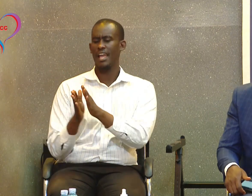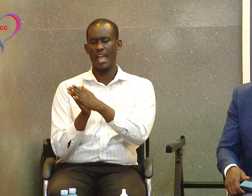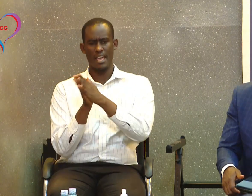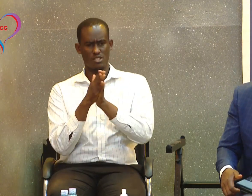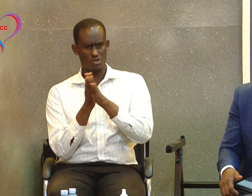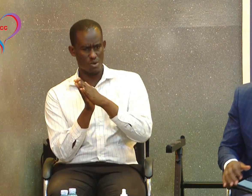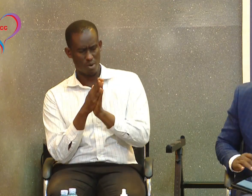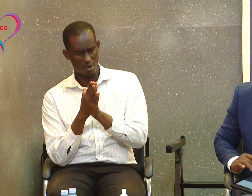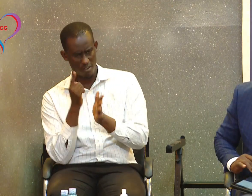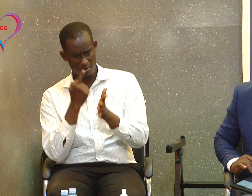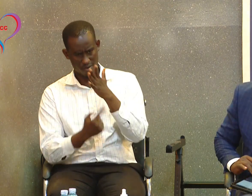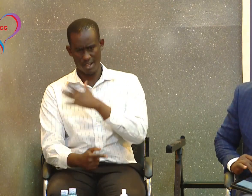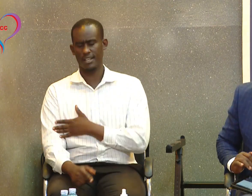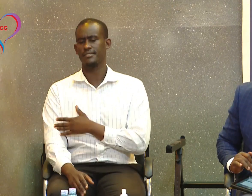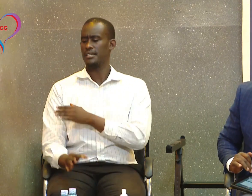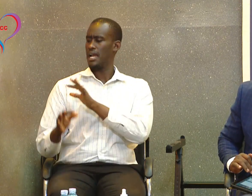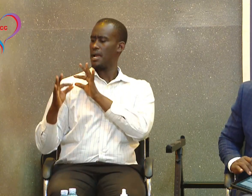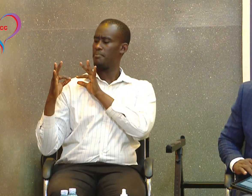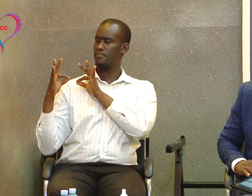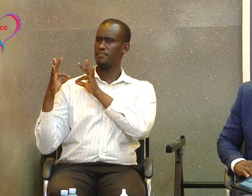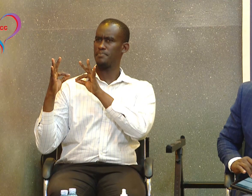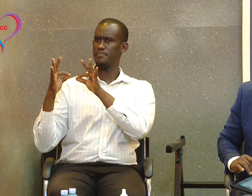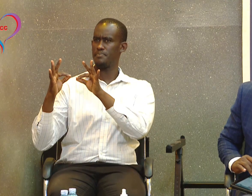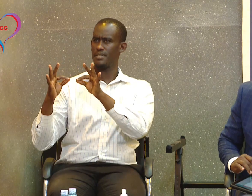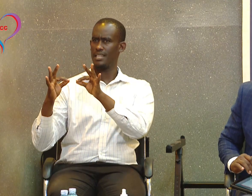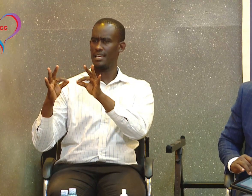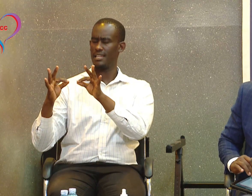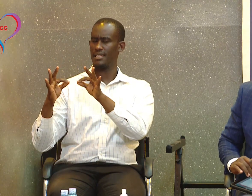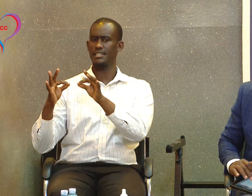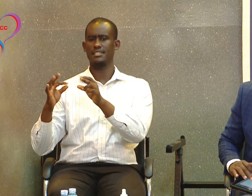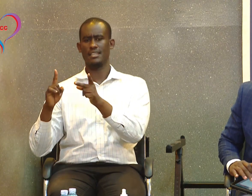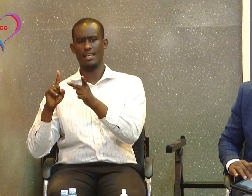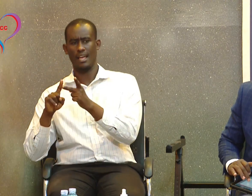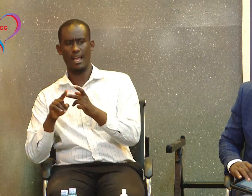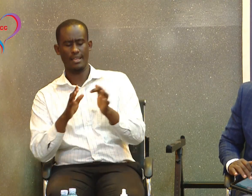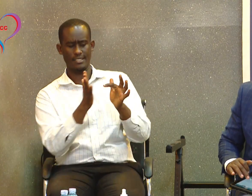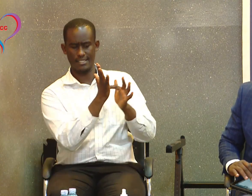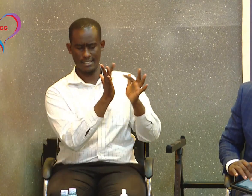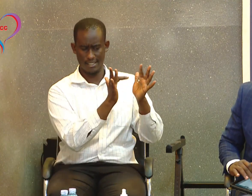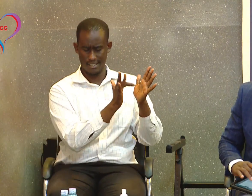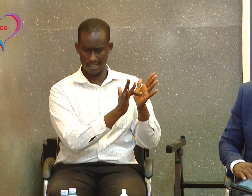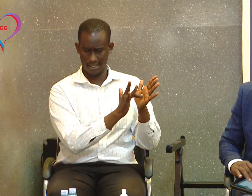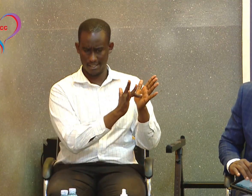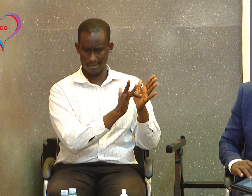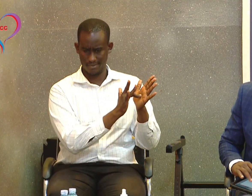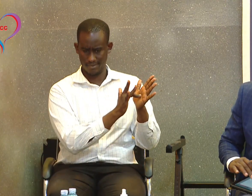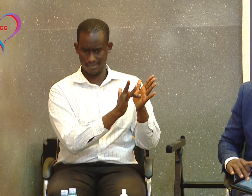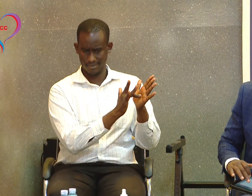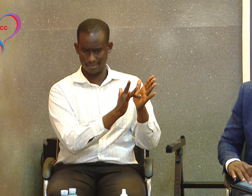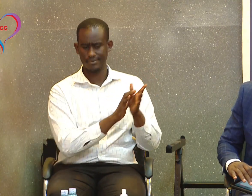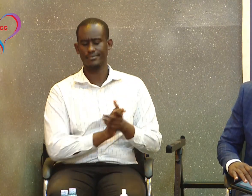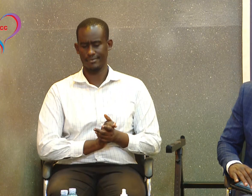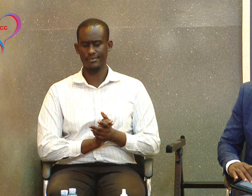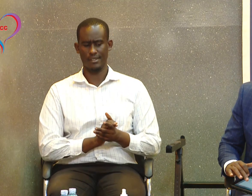you read in John 18 from 36 downwards, we have a story there of Jesus and